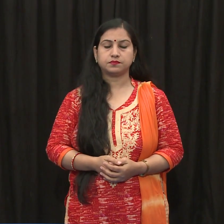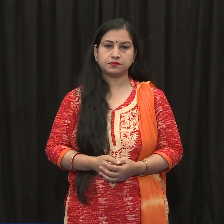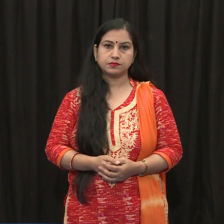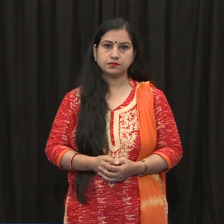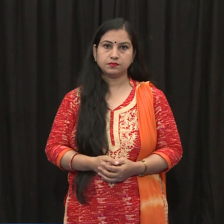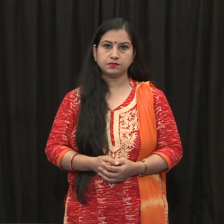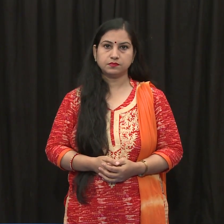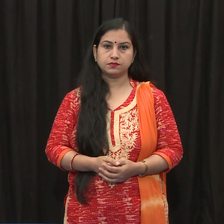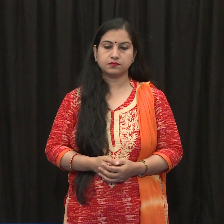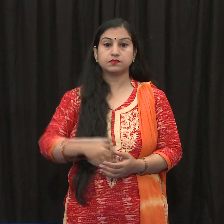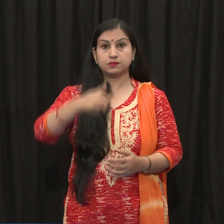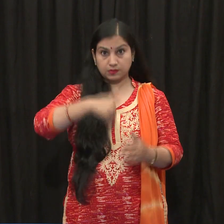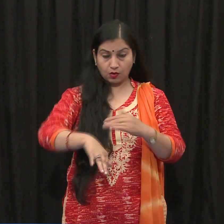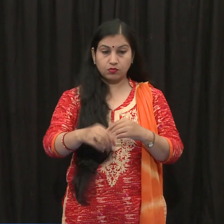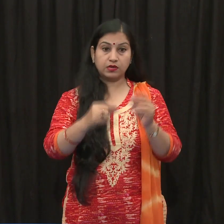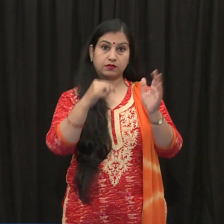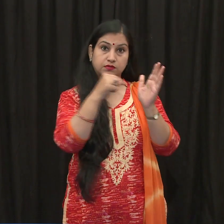Let's talk about second feature.